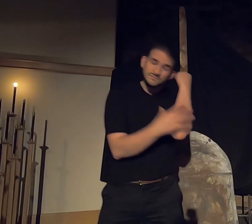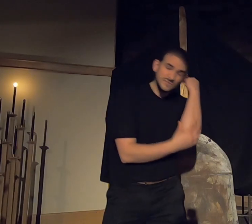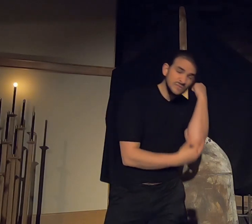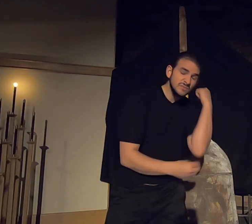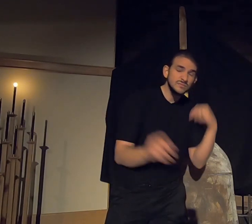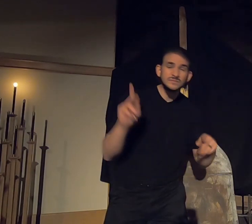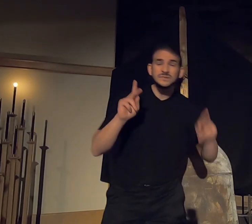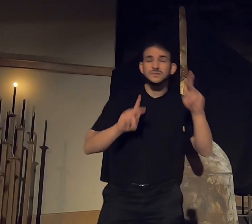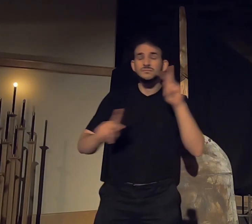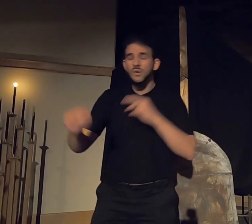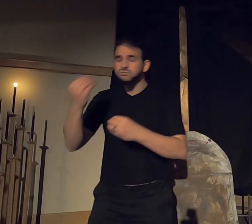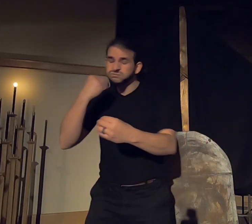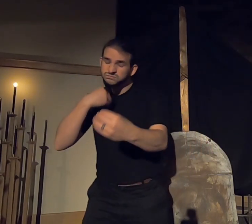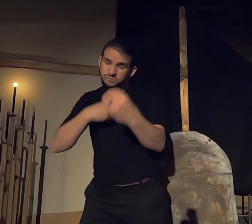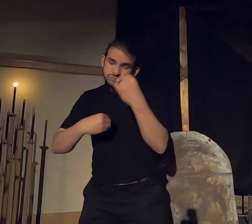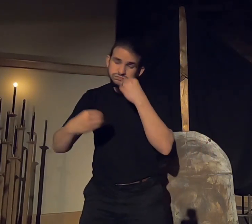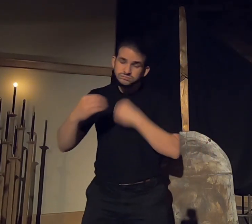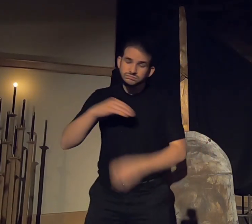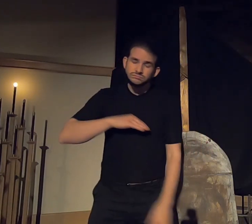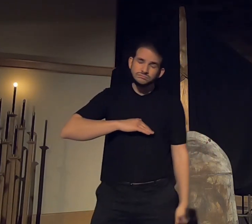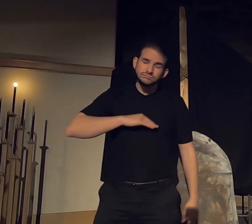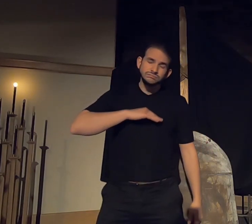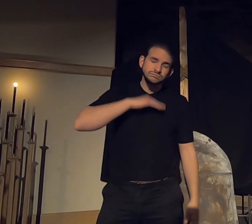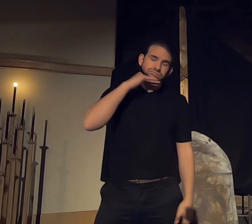The poor will eat and be full,